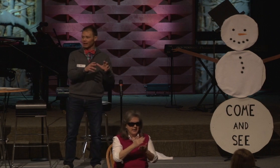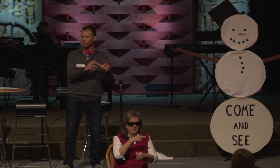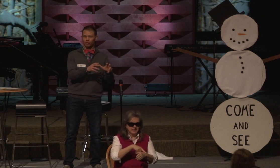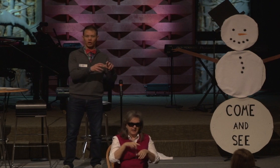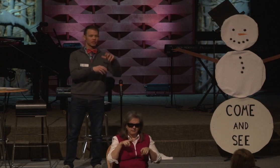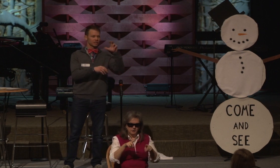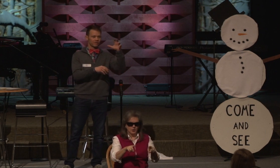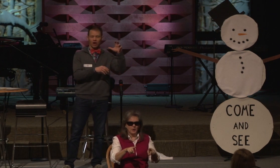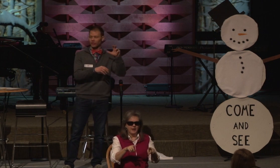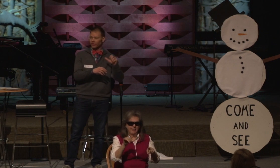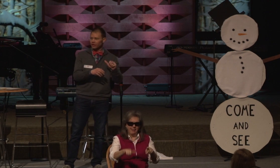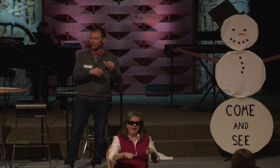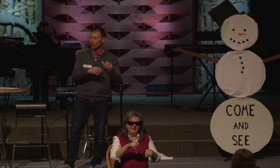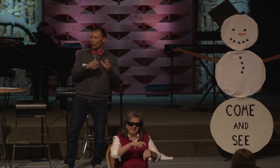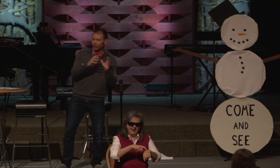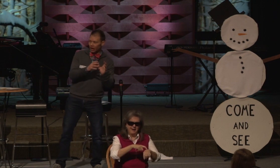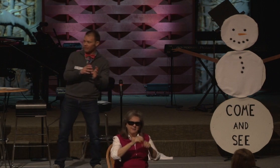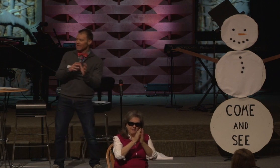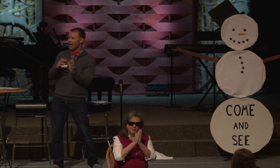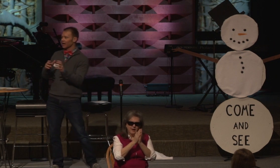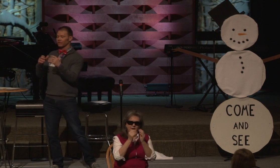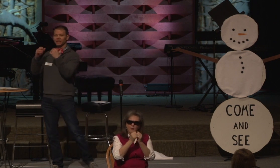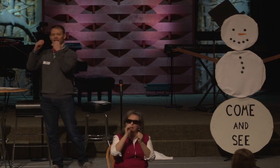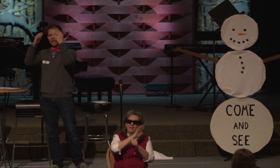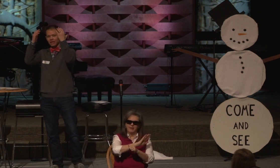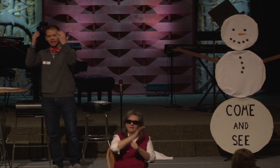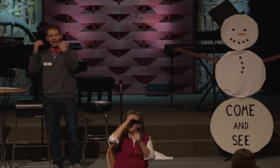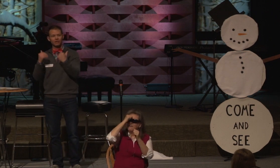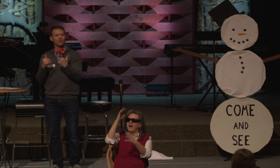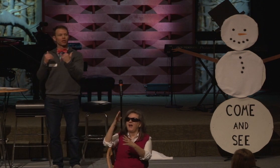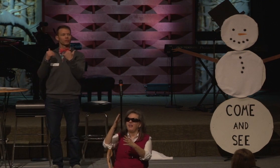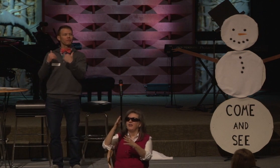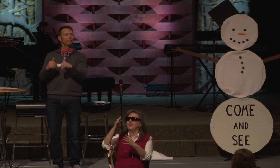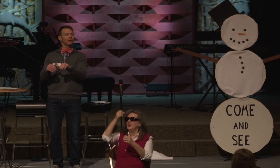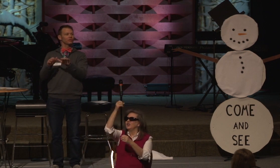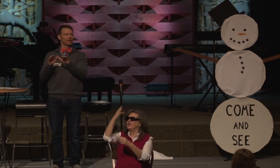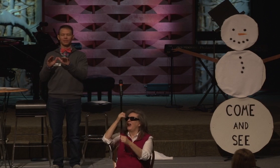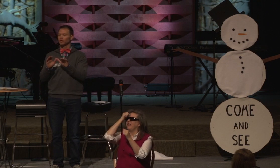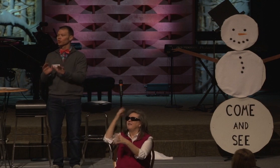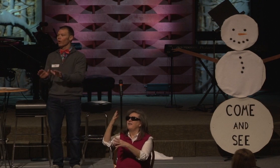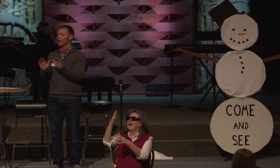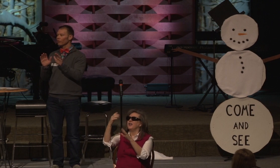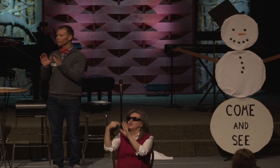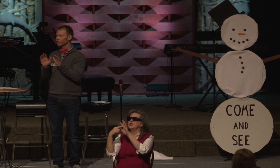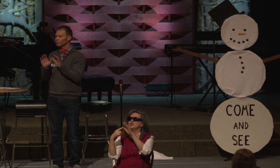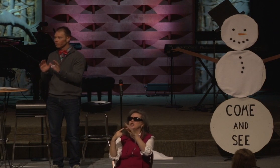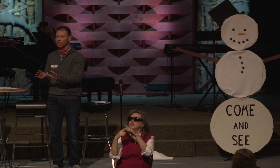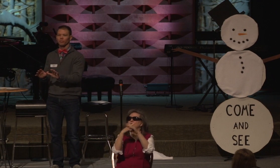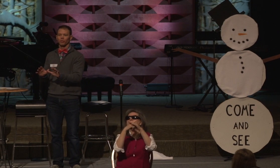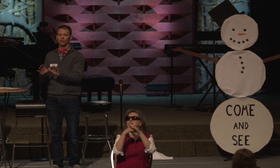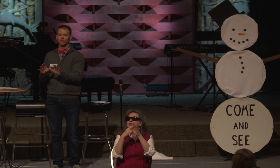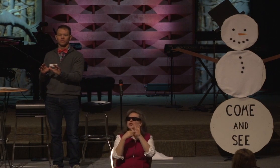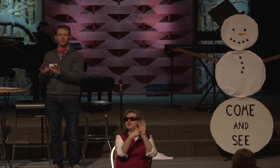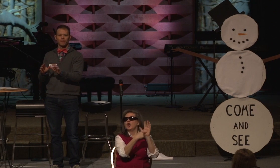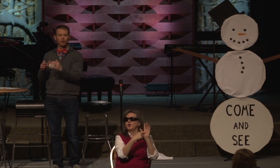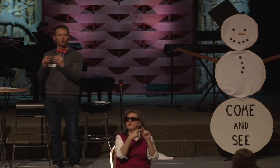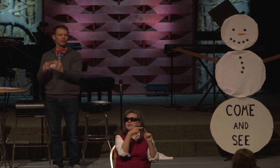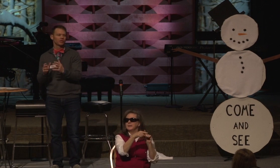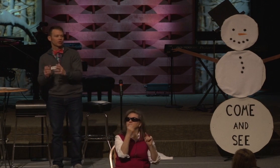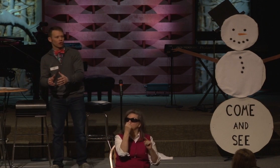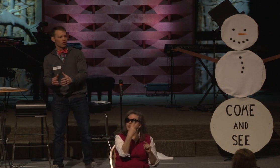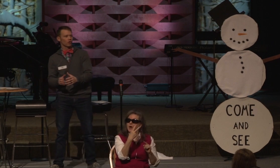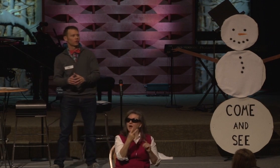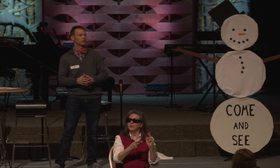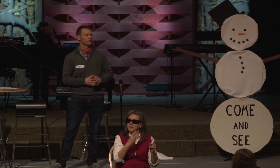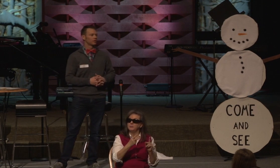that time of prayer with his Father, or coming out of it, God the Father revealed to him 12 people whom